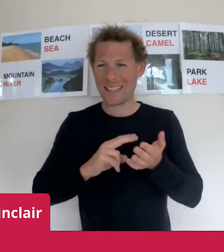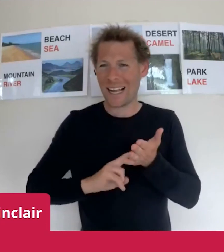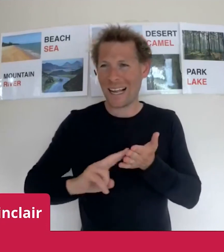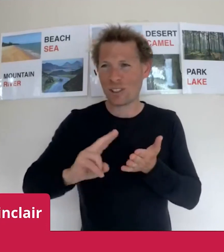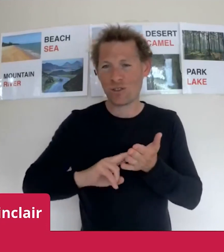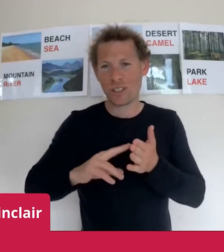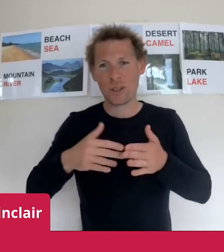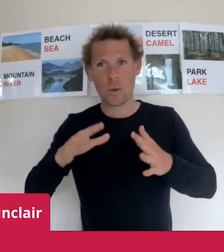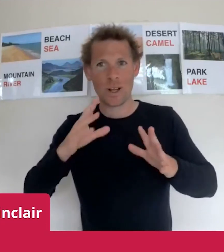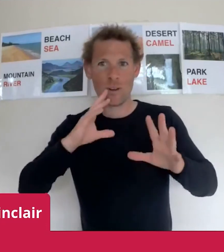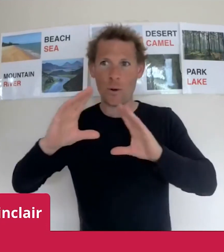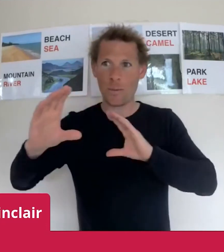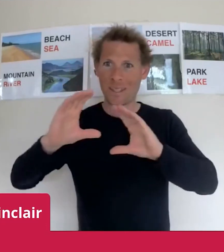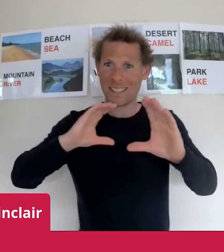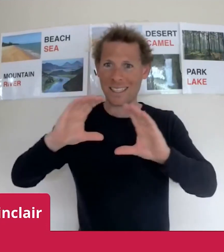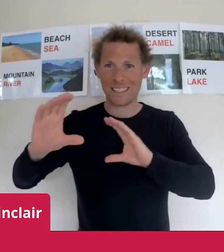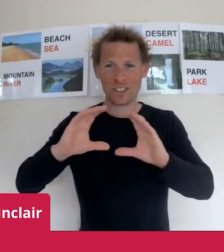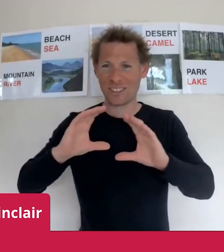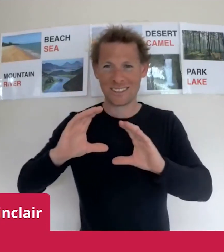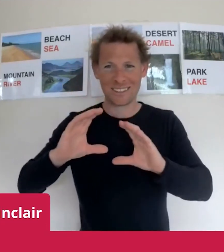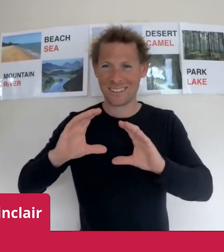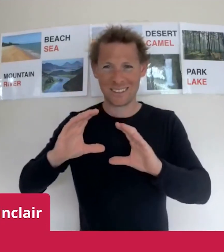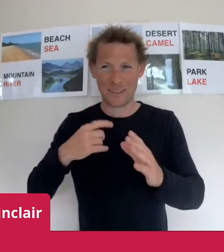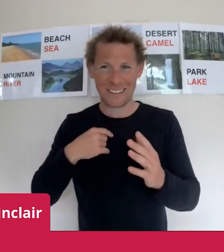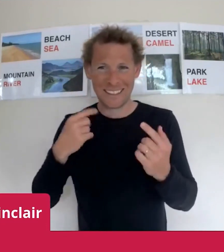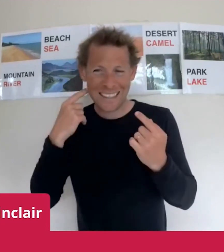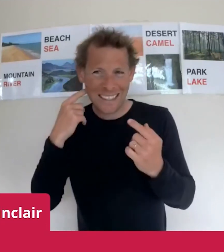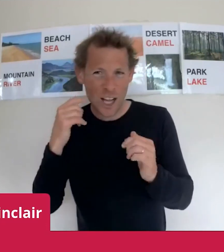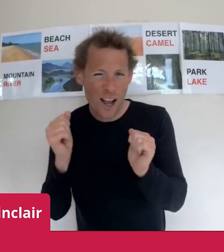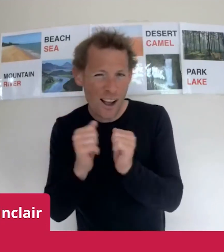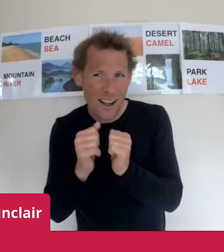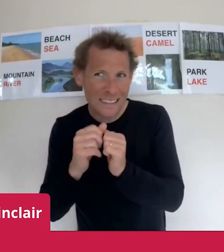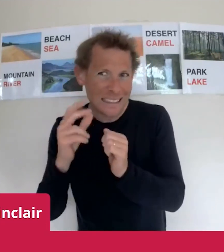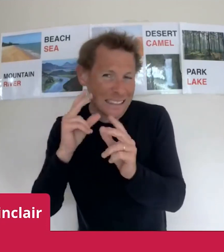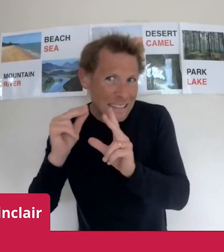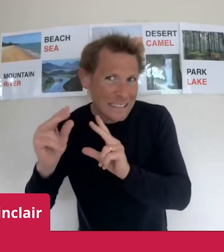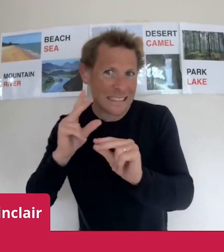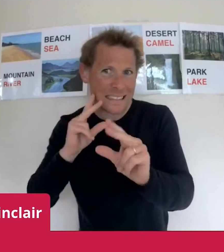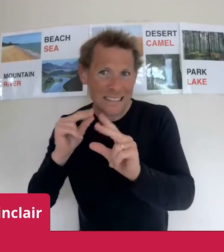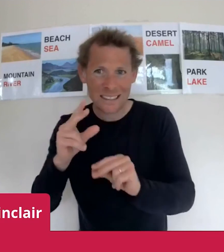we we will be able to, as deaf people, we will be able to adjust,